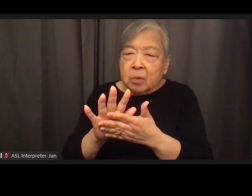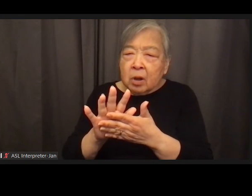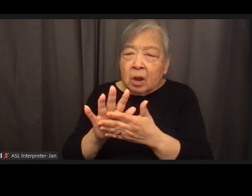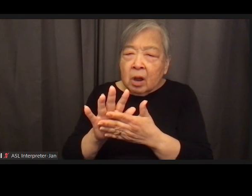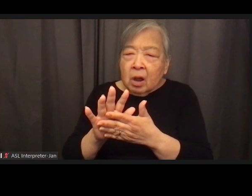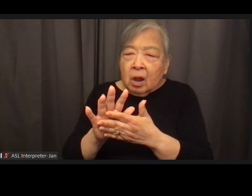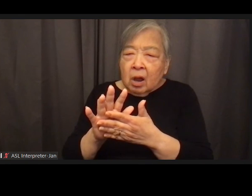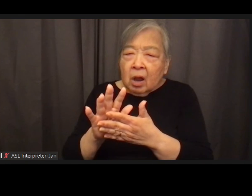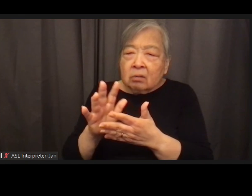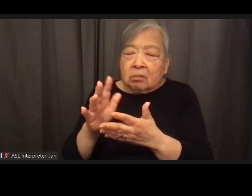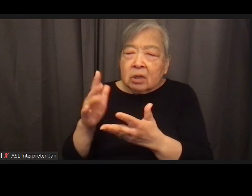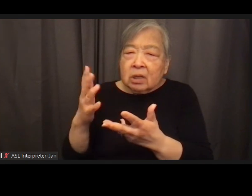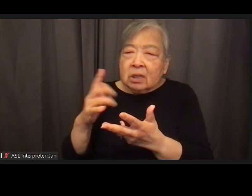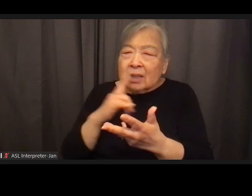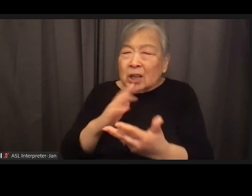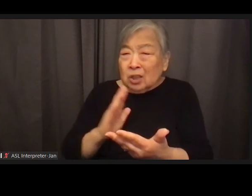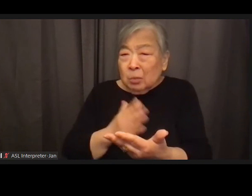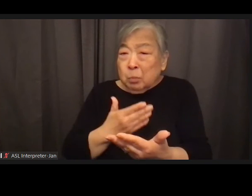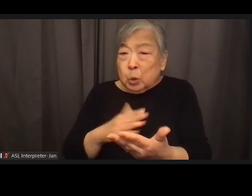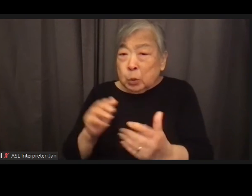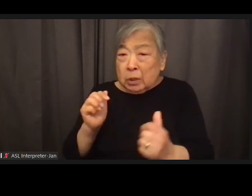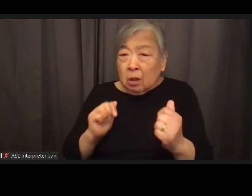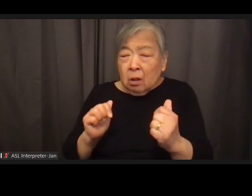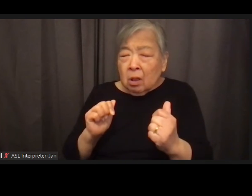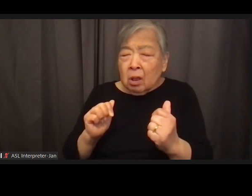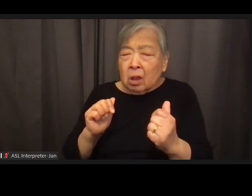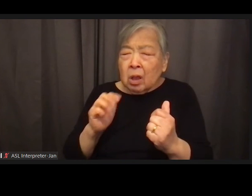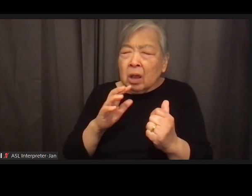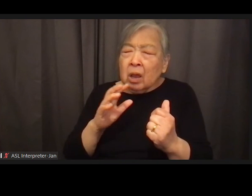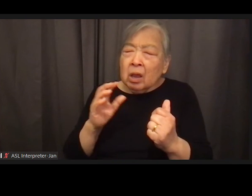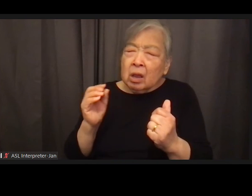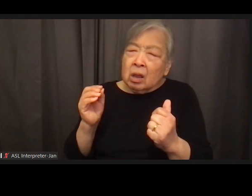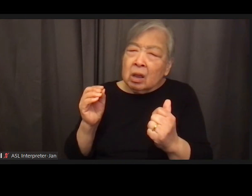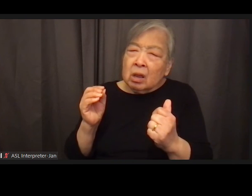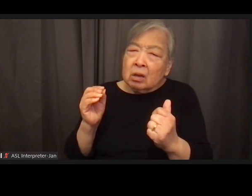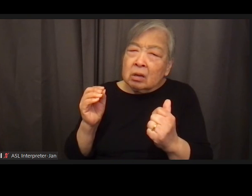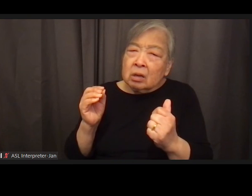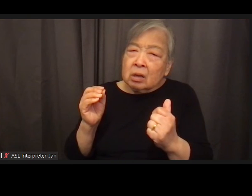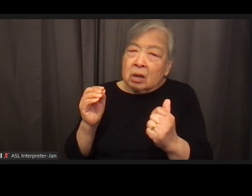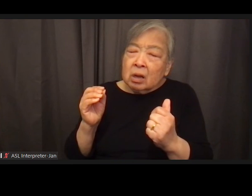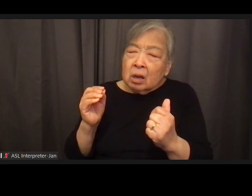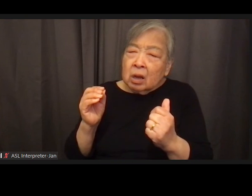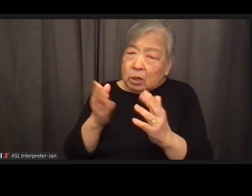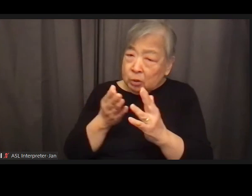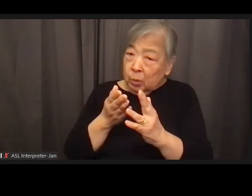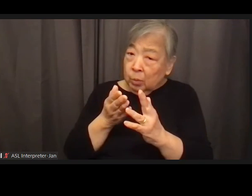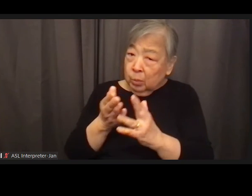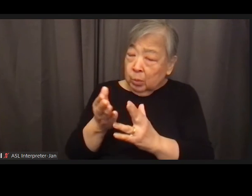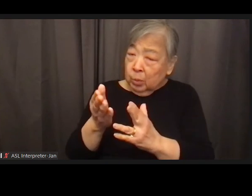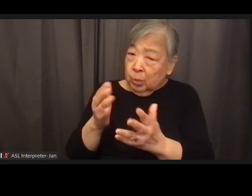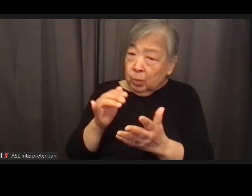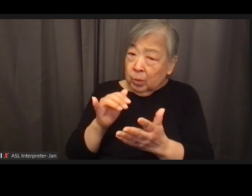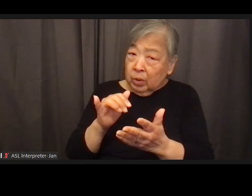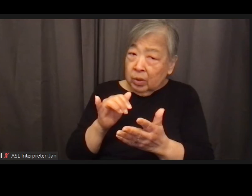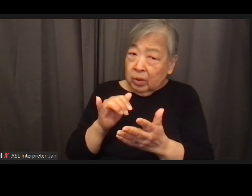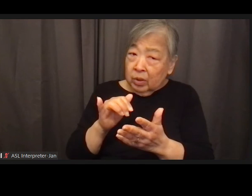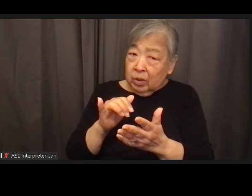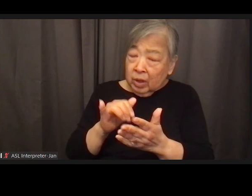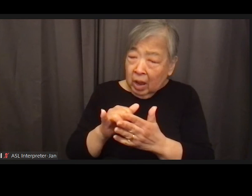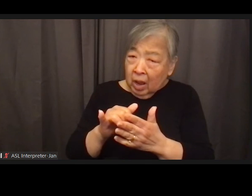that is a musical, and it's through that it addresses